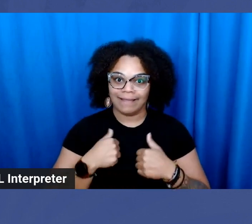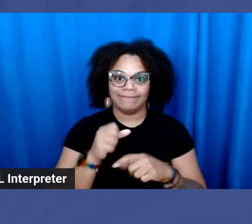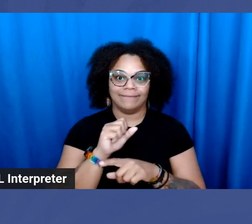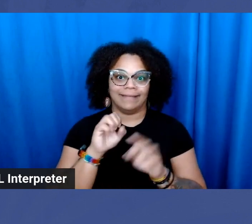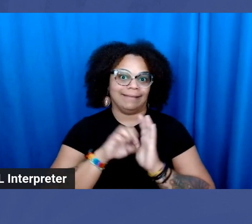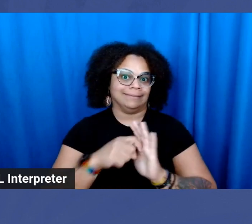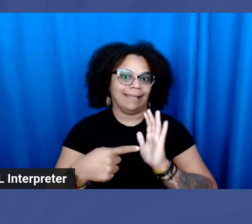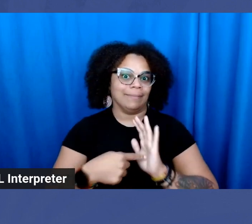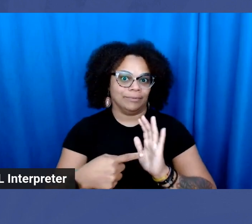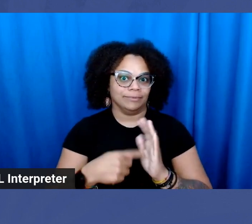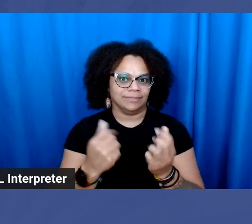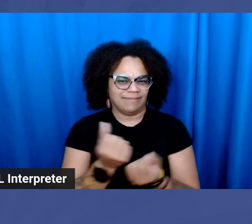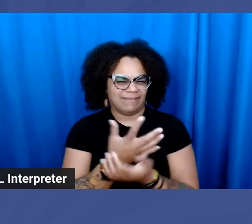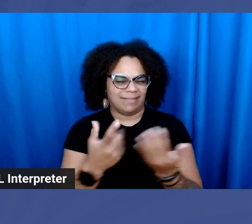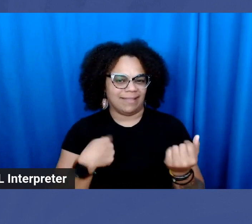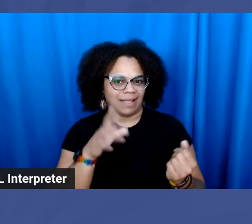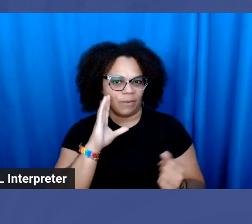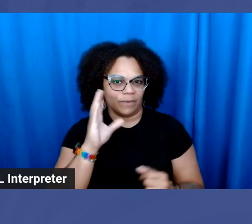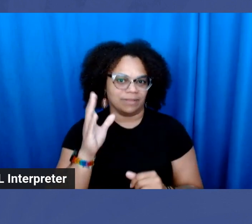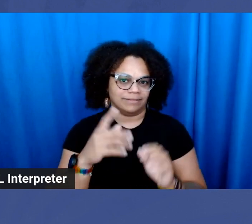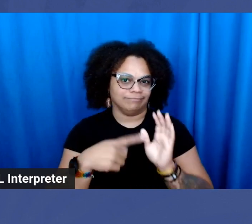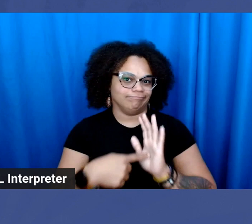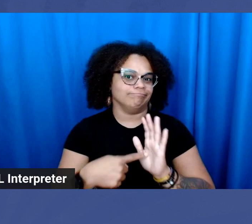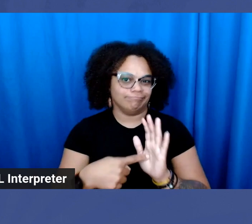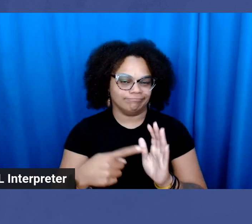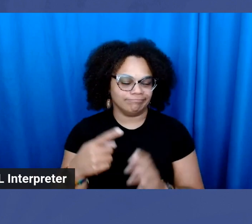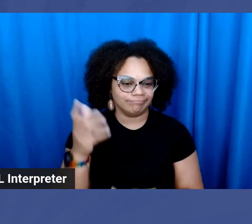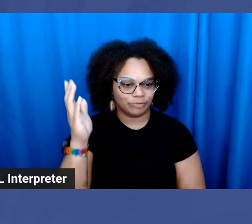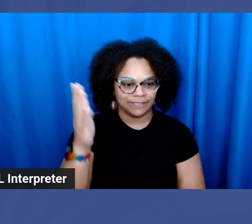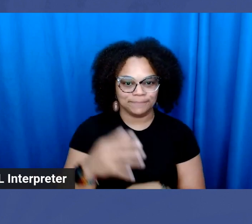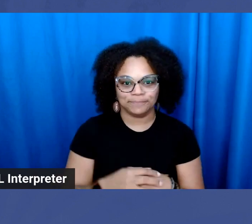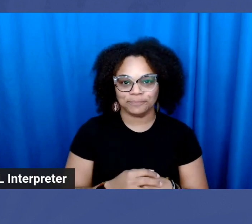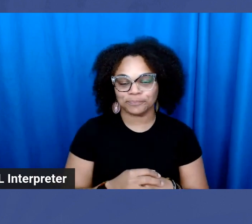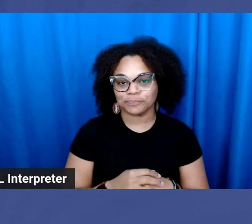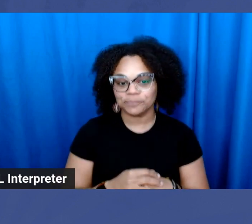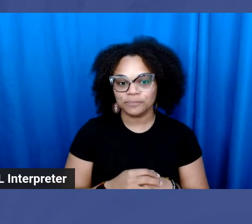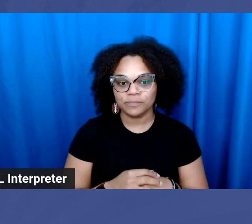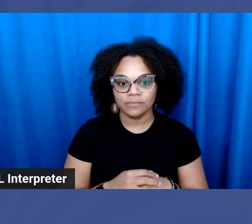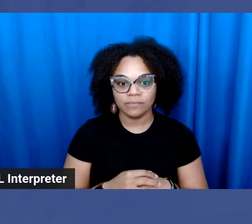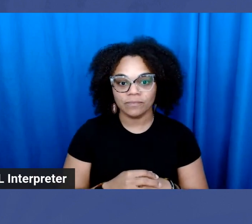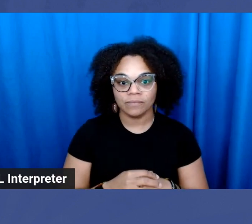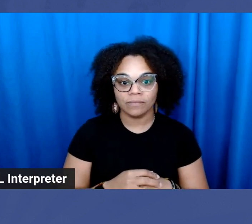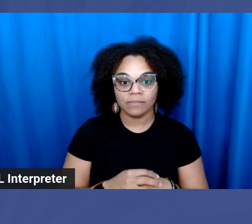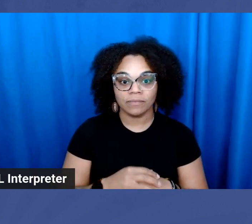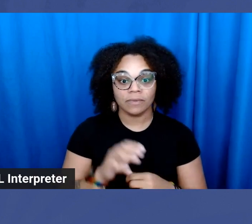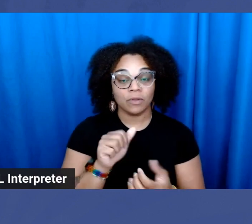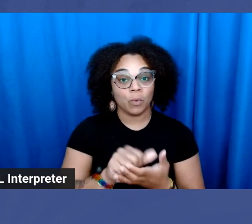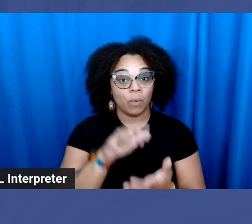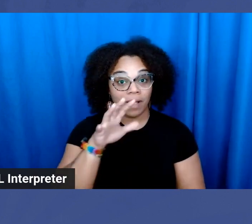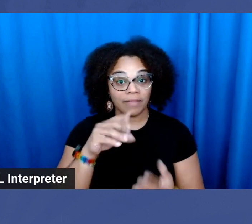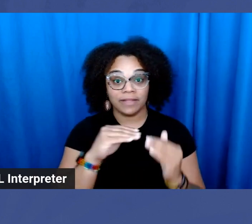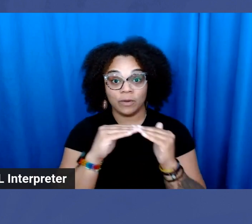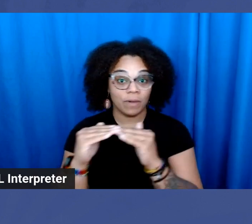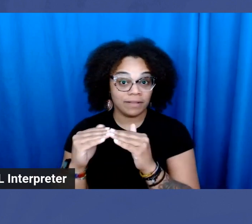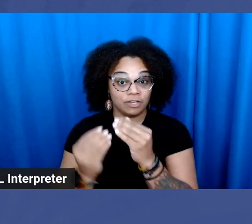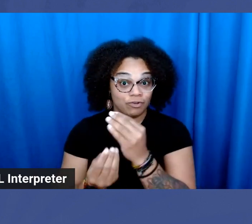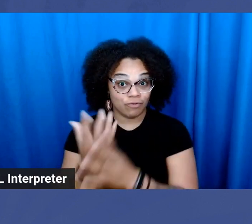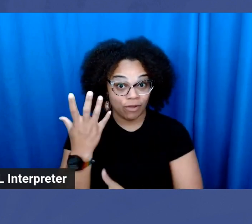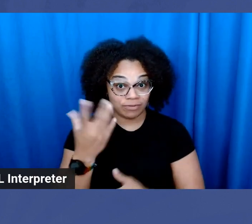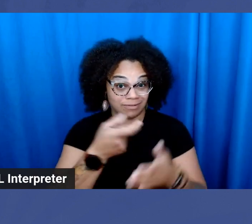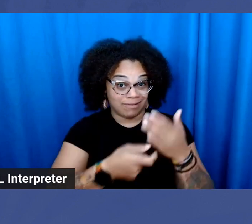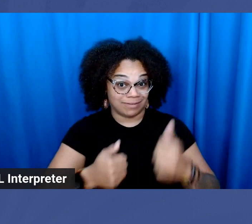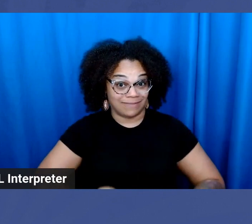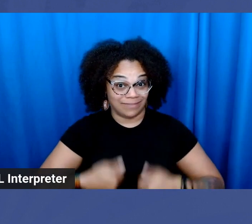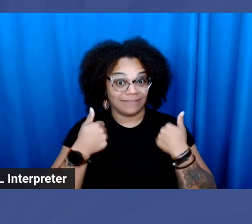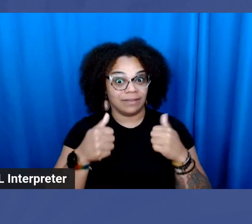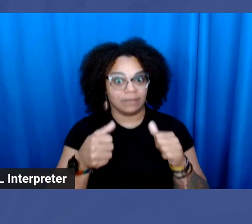I'm going to be talking about. Okay. As wealth inequality grows, cost of living continues to rise